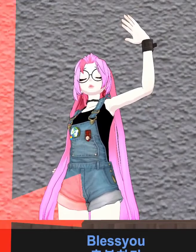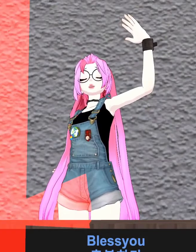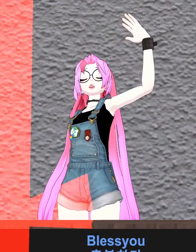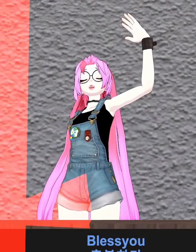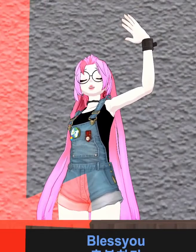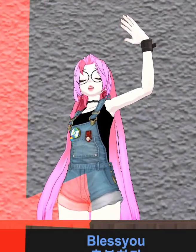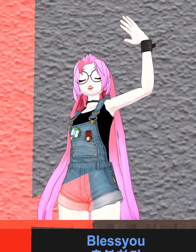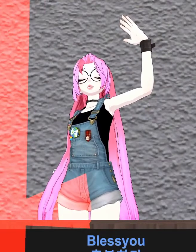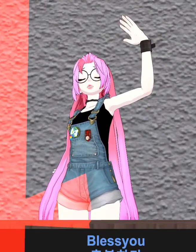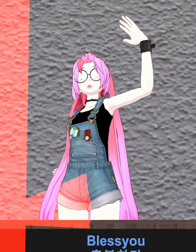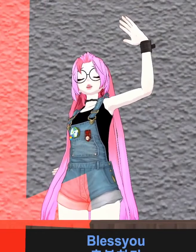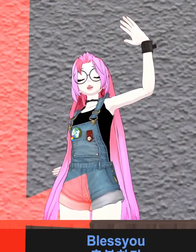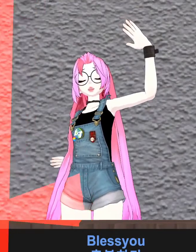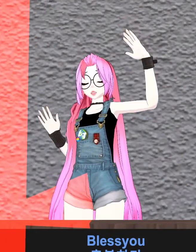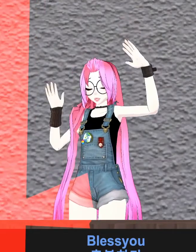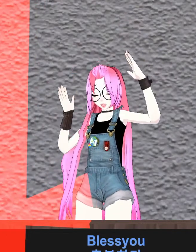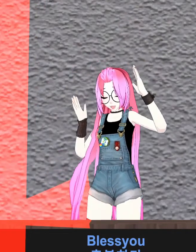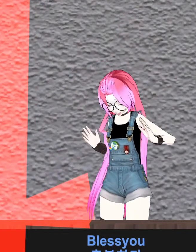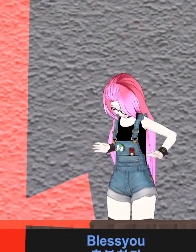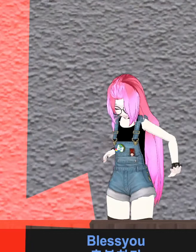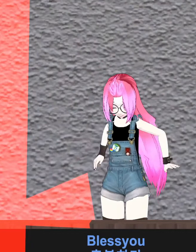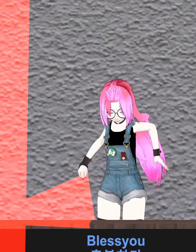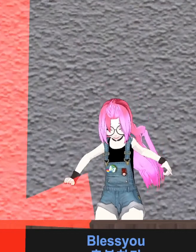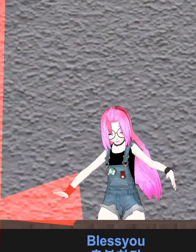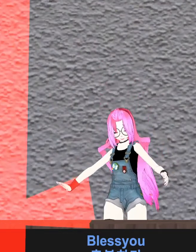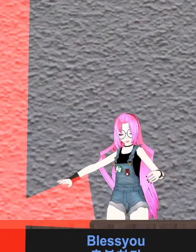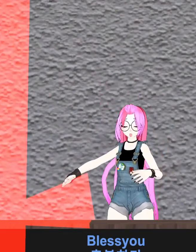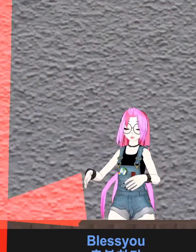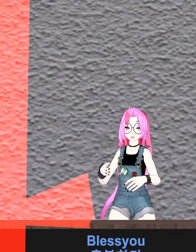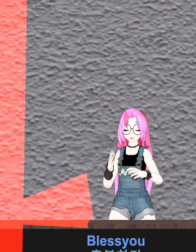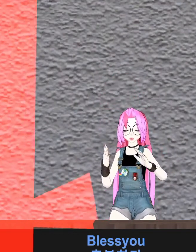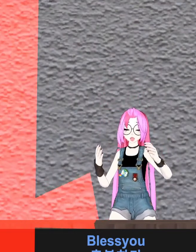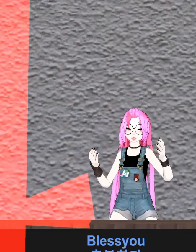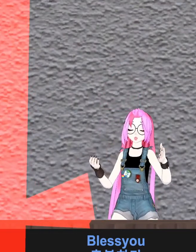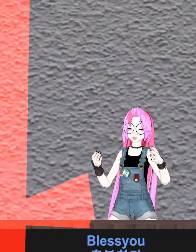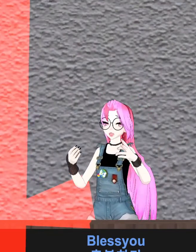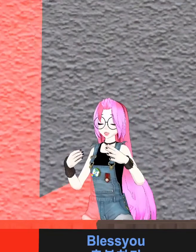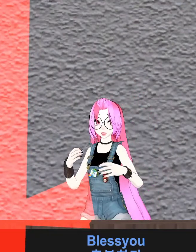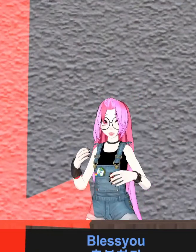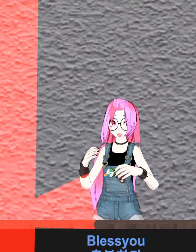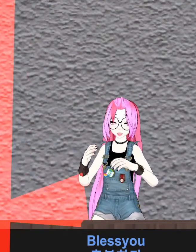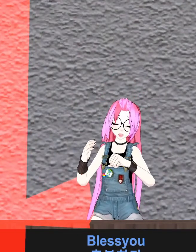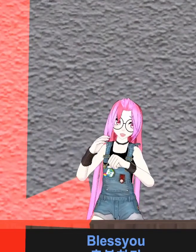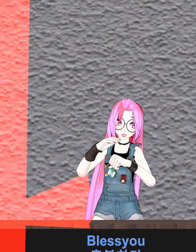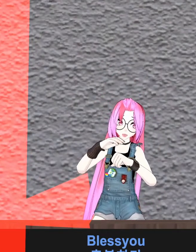Yep, that was my guess. You pretty much had it spot on. So, when we're talking about dislocation, it's about the